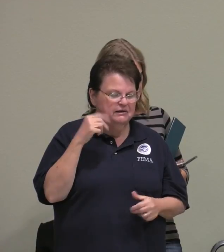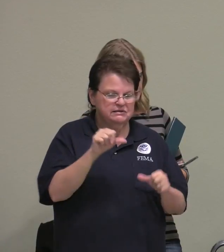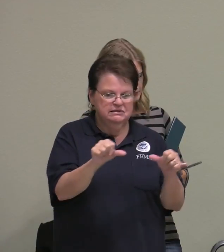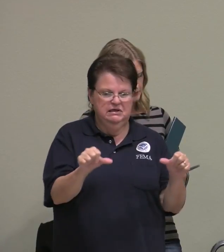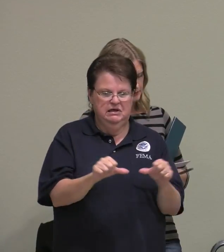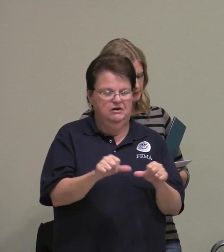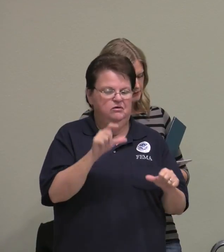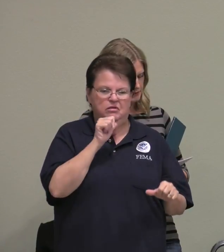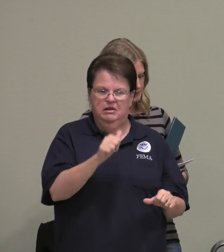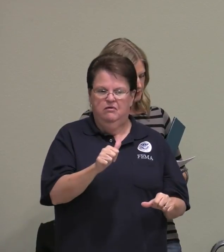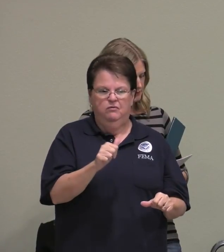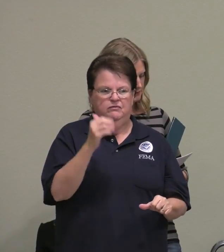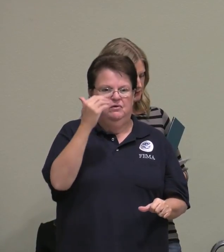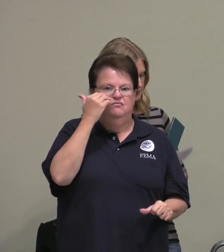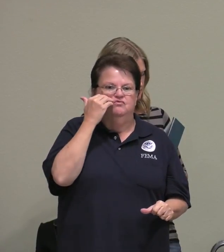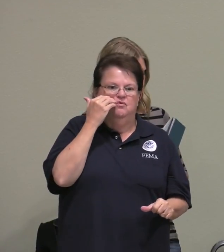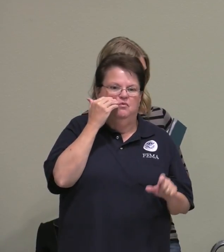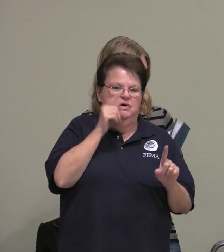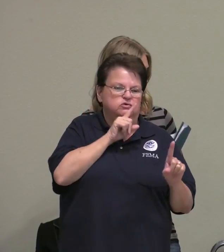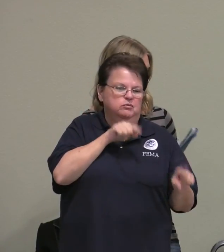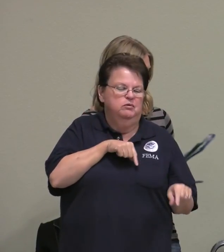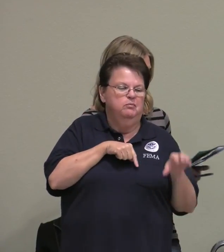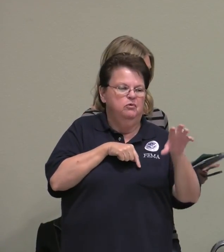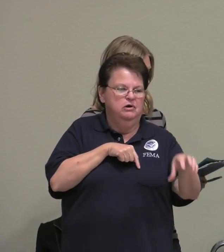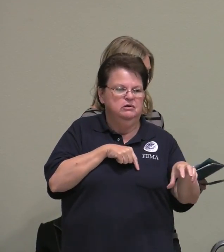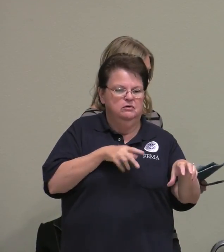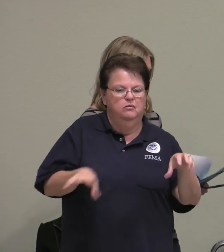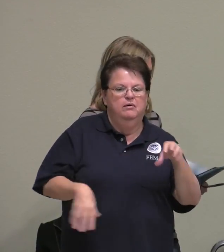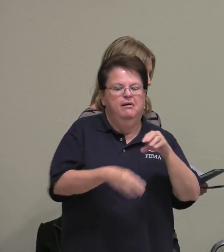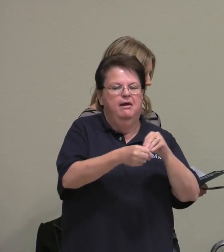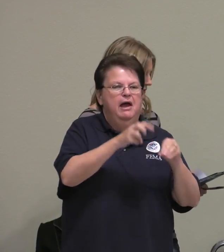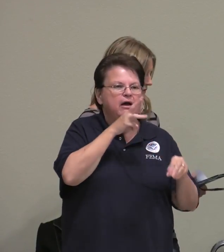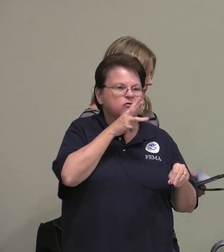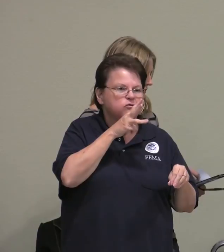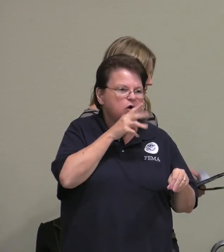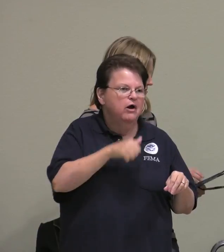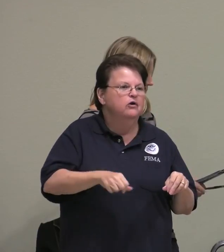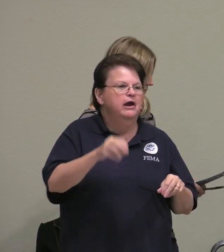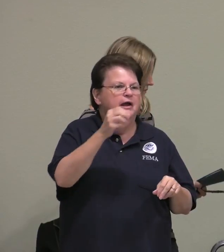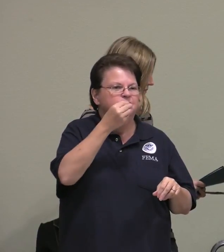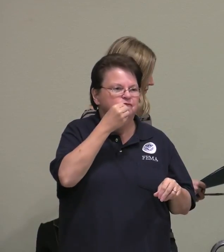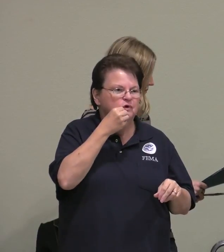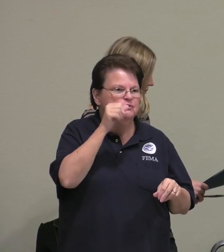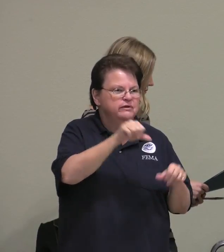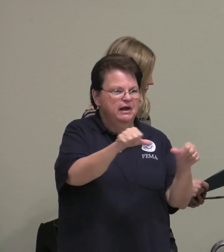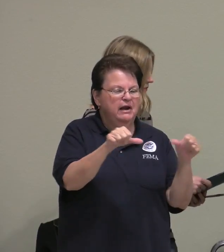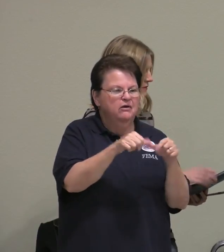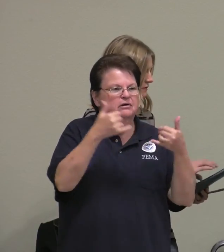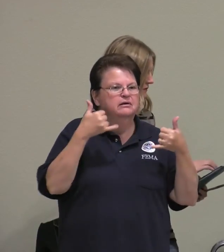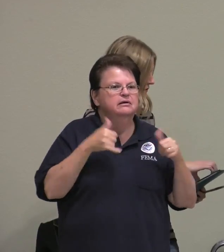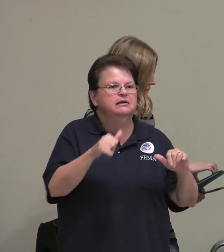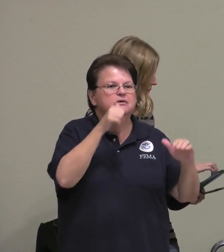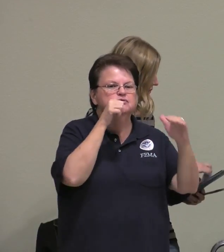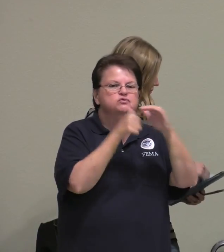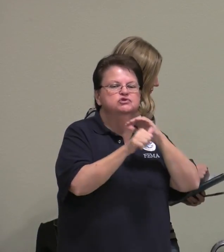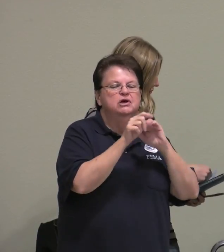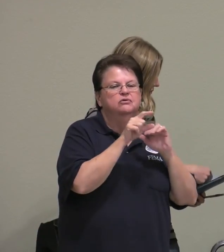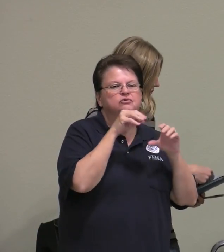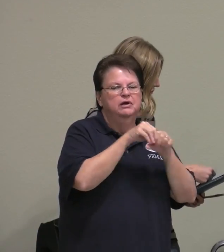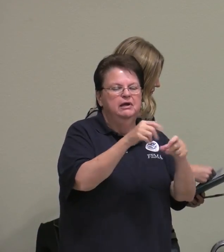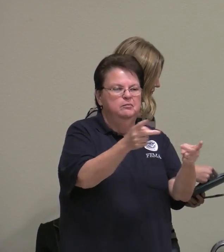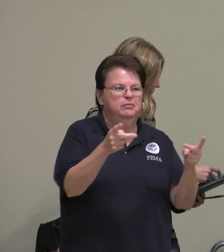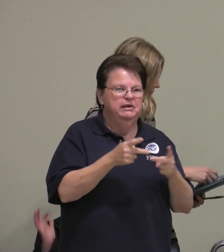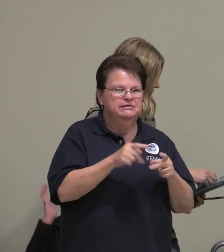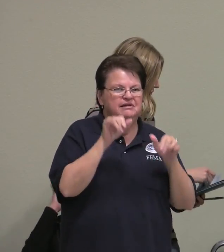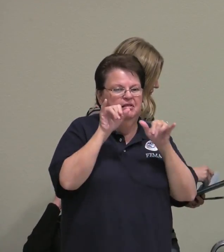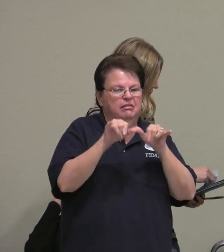area that we haven't known one to be reported we're going to add food and water to that area and continue to shelter it in place. This is